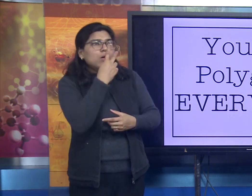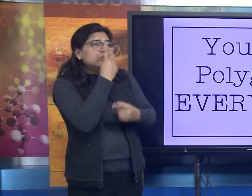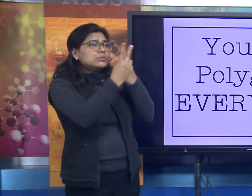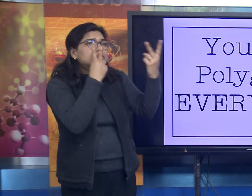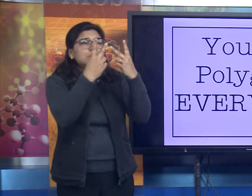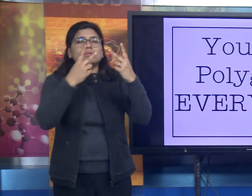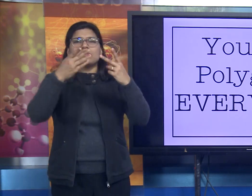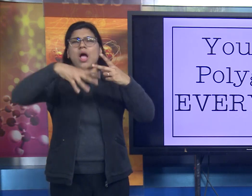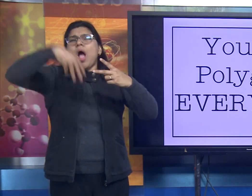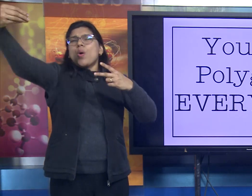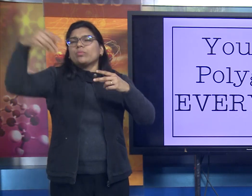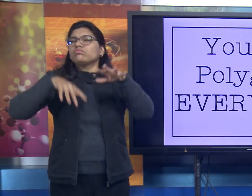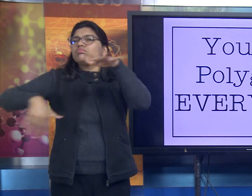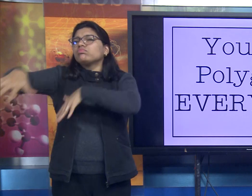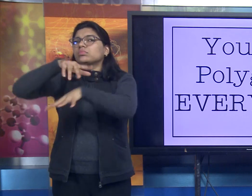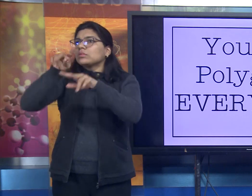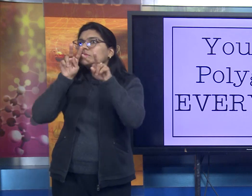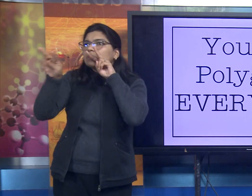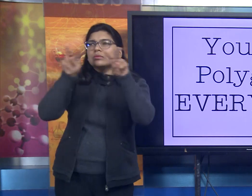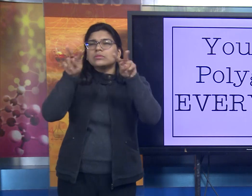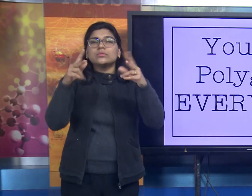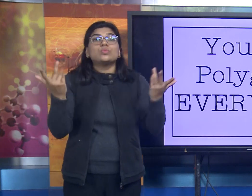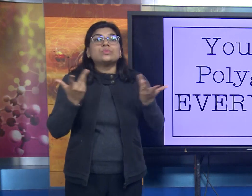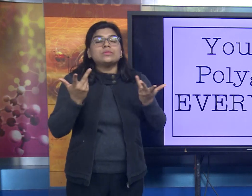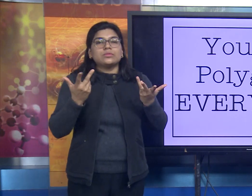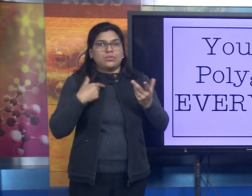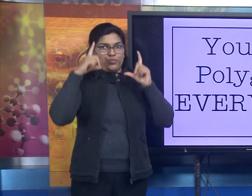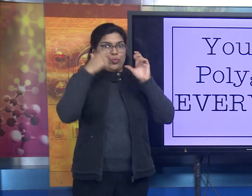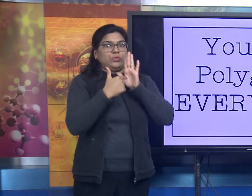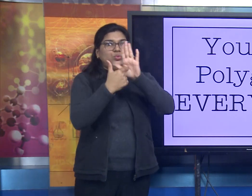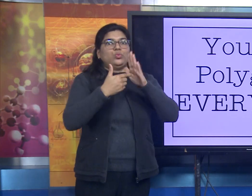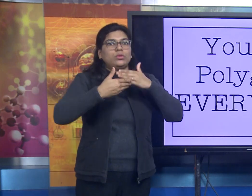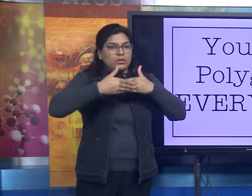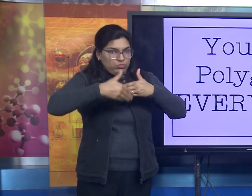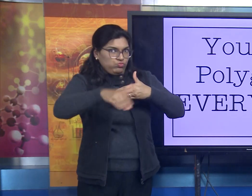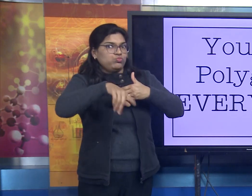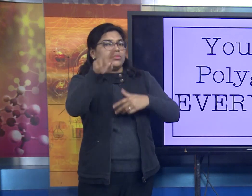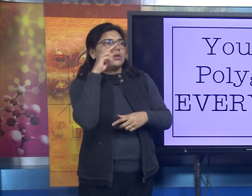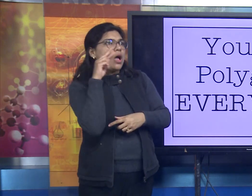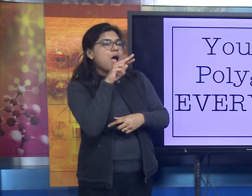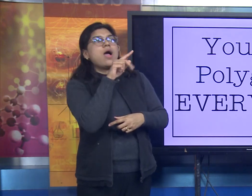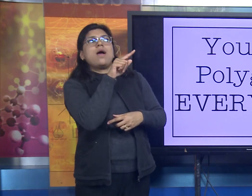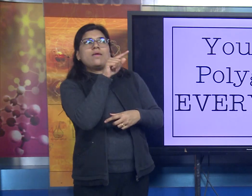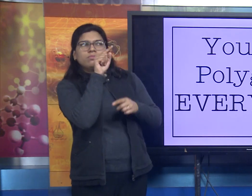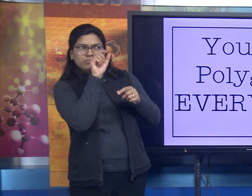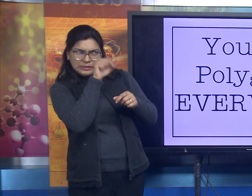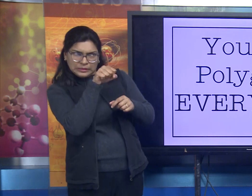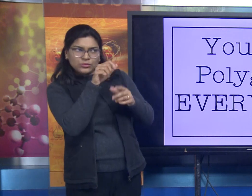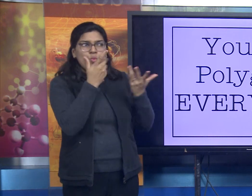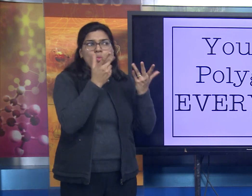Polygons with straight line only. Whenever you go outside, anywhere, you see different polygons. I will show you some pictures.